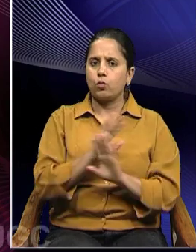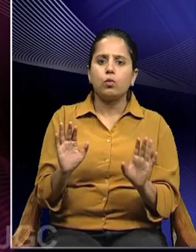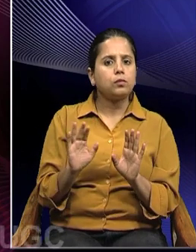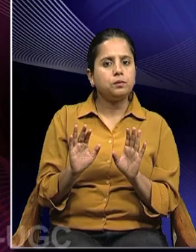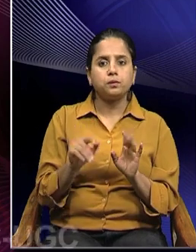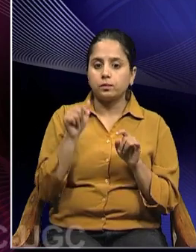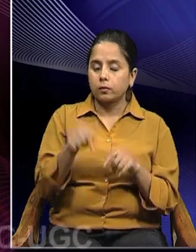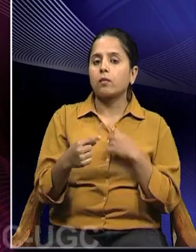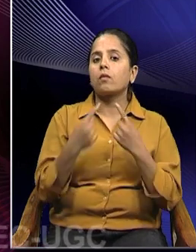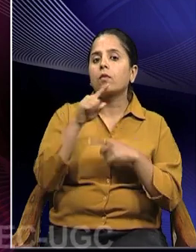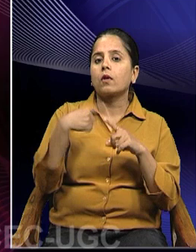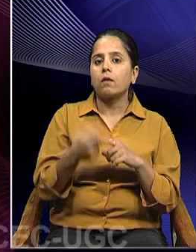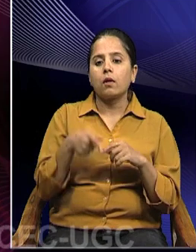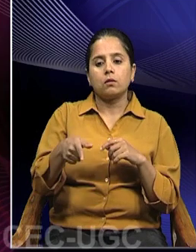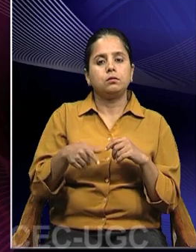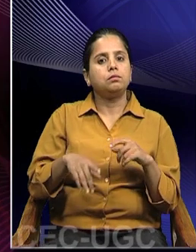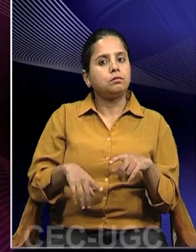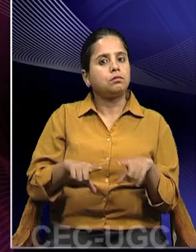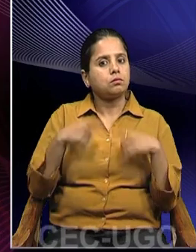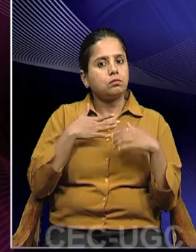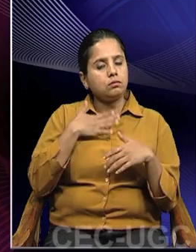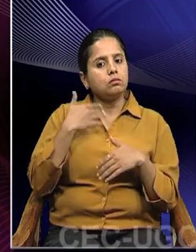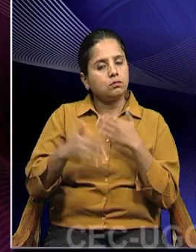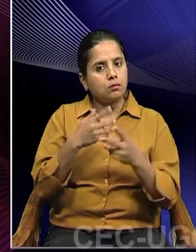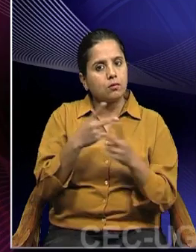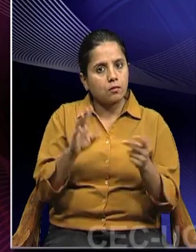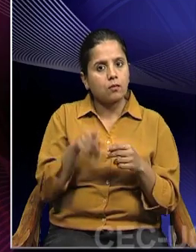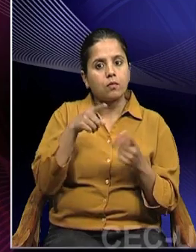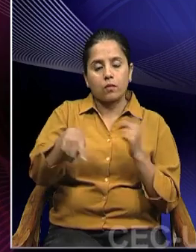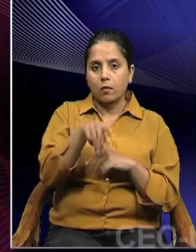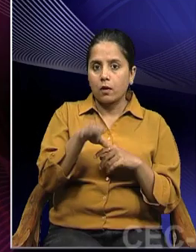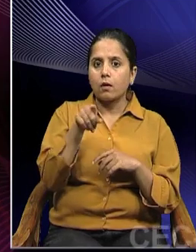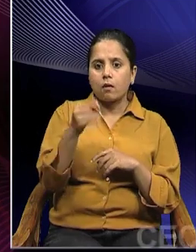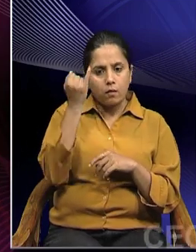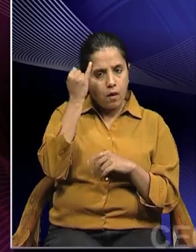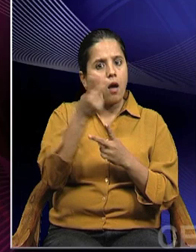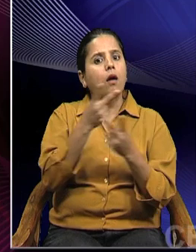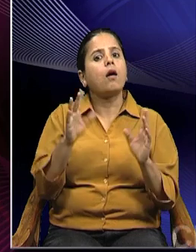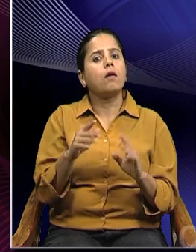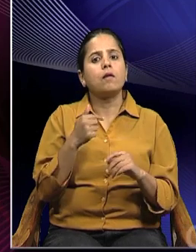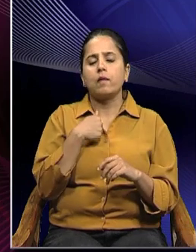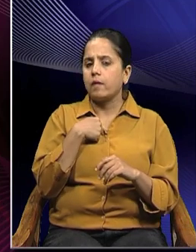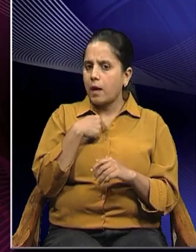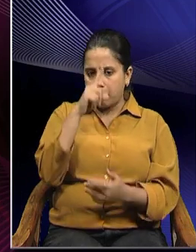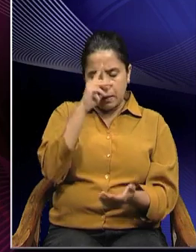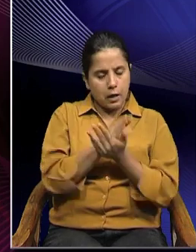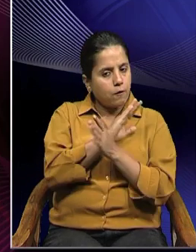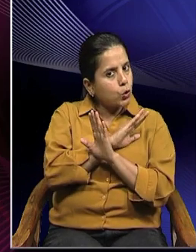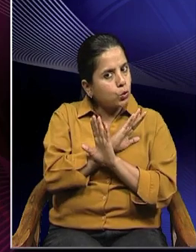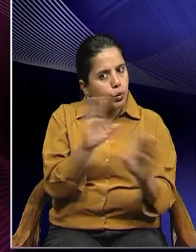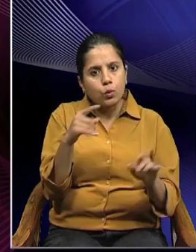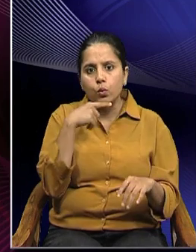And here we talk about the survival of all, which is actually the essence of this very idea. We do not believe into